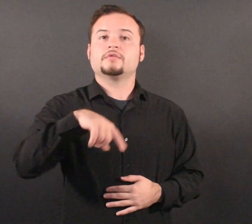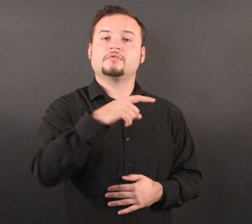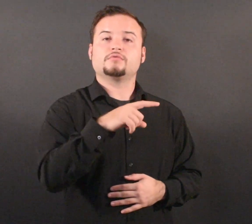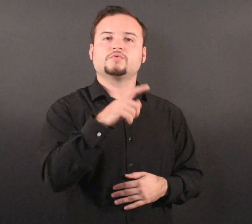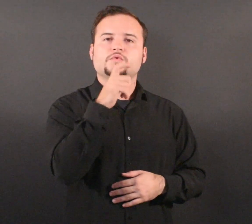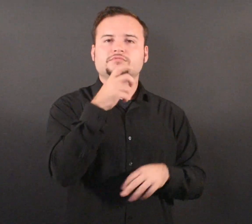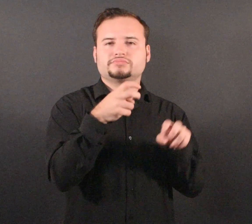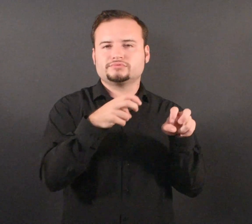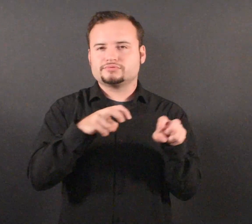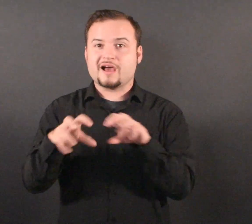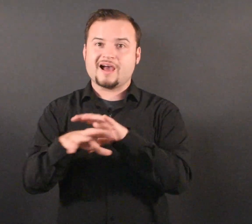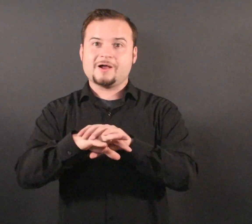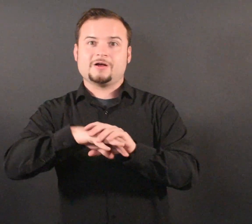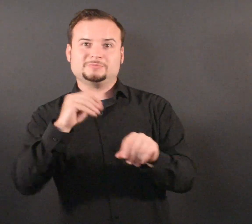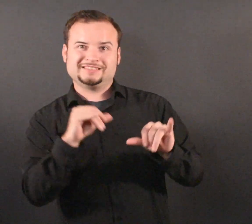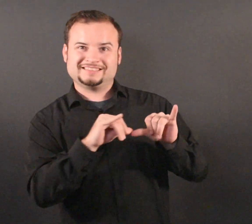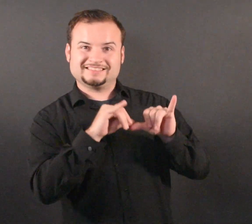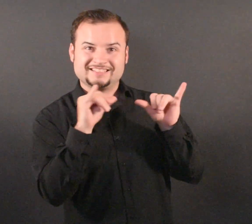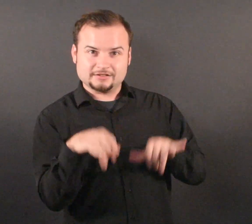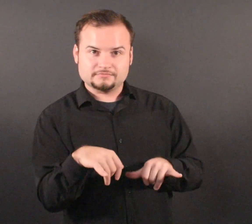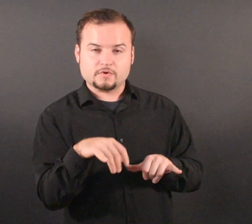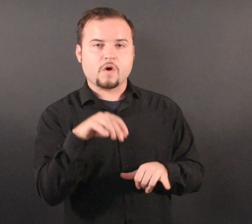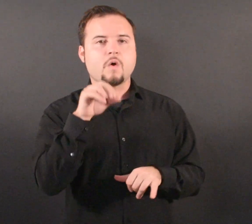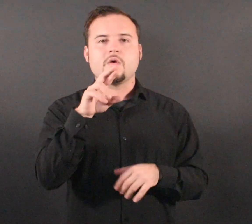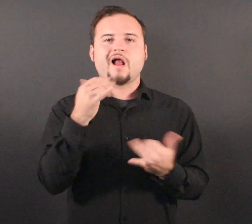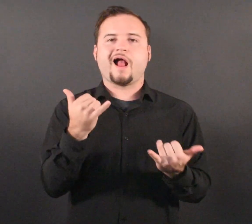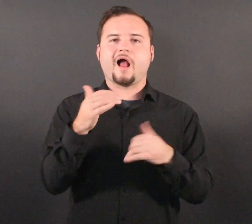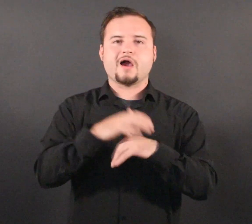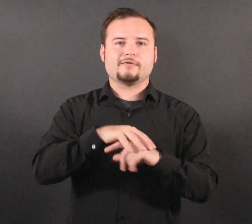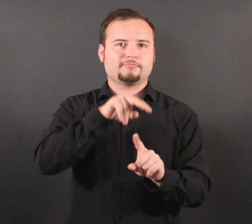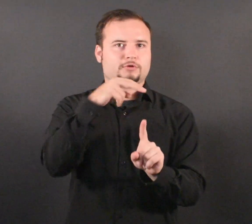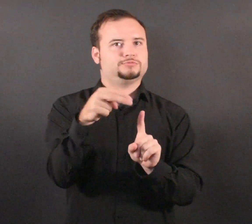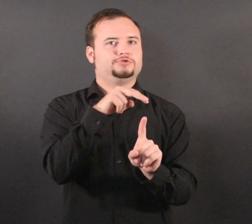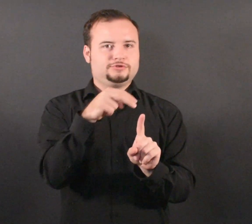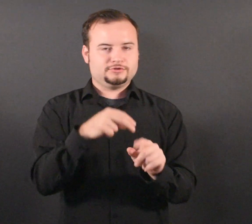transitioning out of the system or on probation,